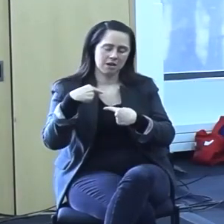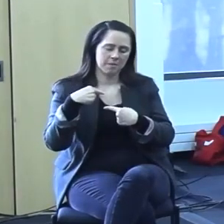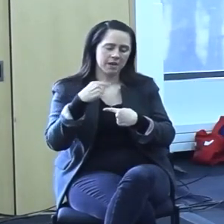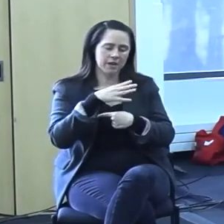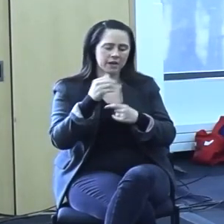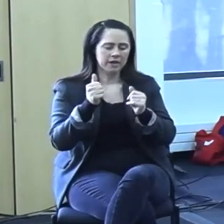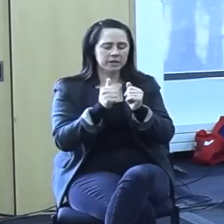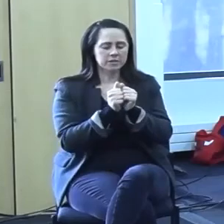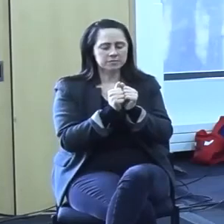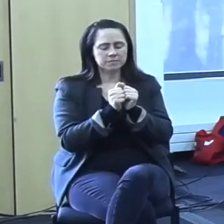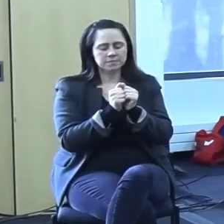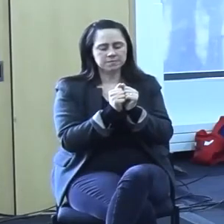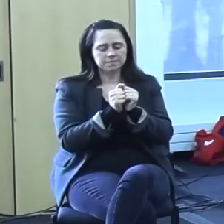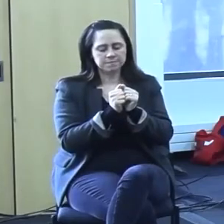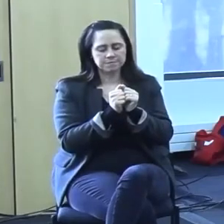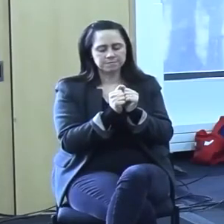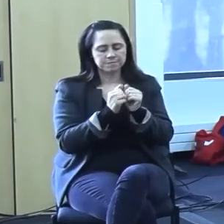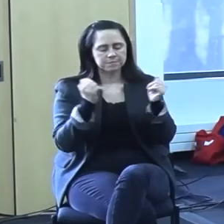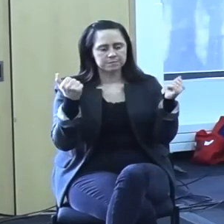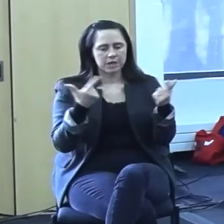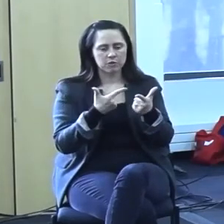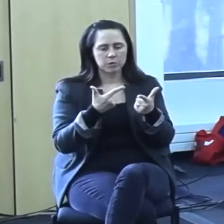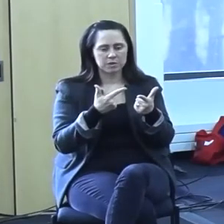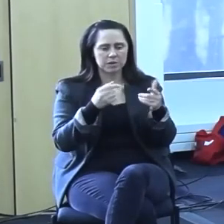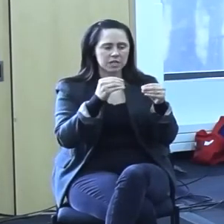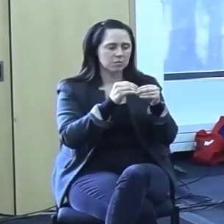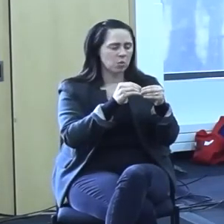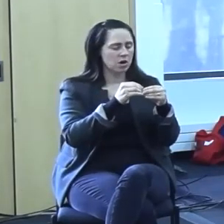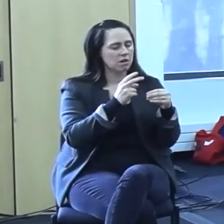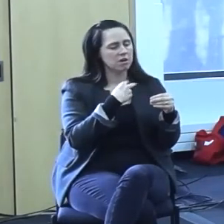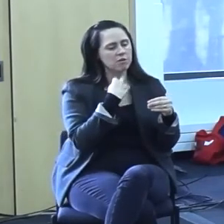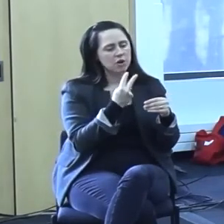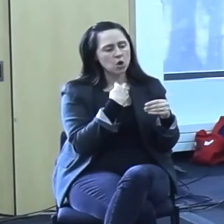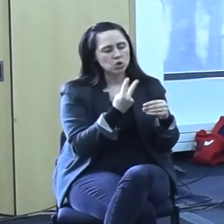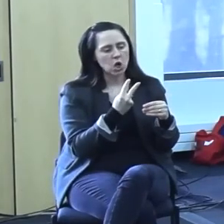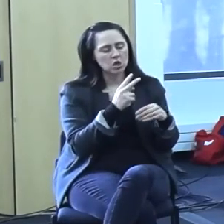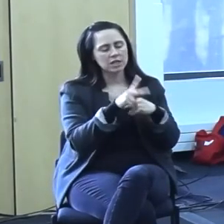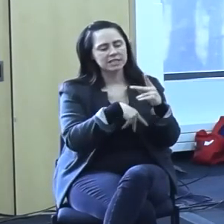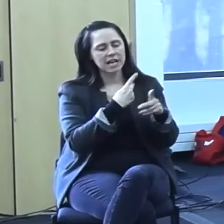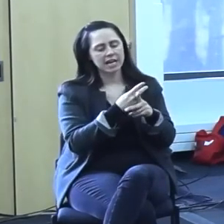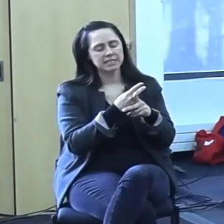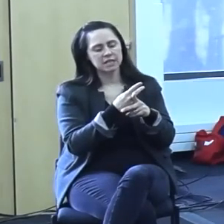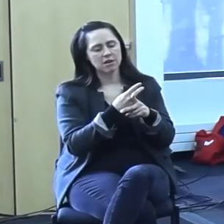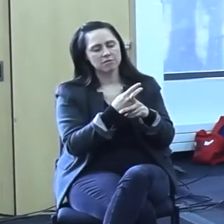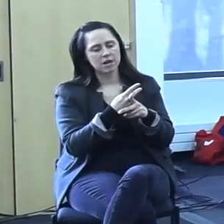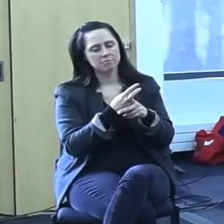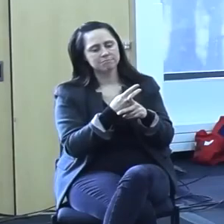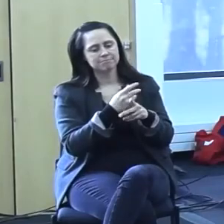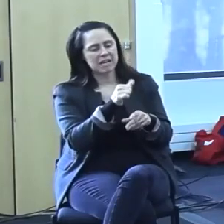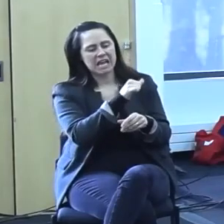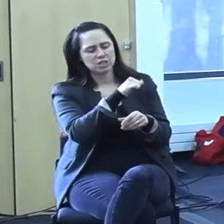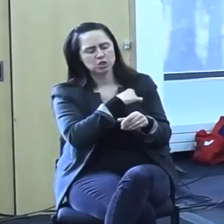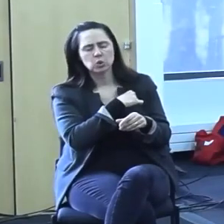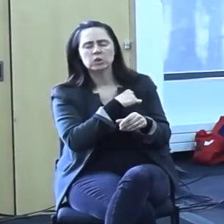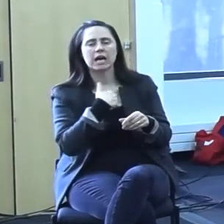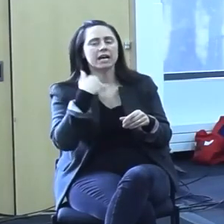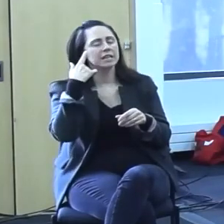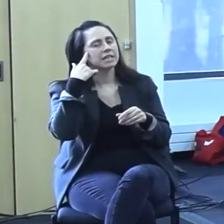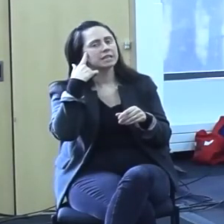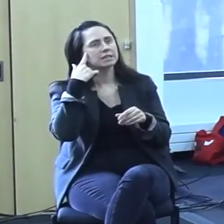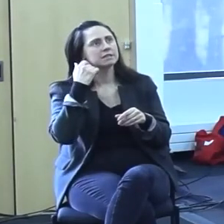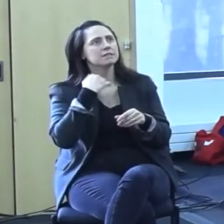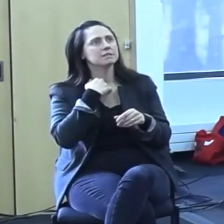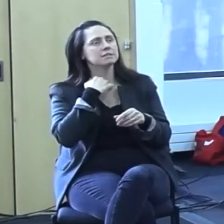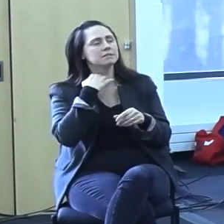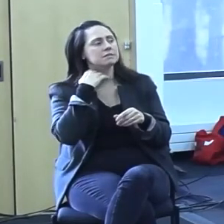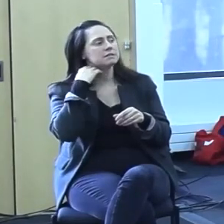And with, everyone being in a more vocal kind of mindset, I think that like it's